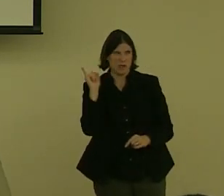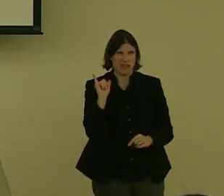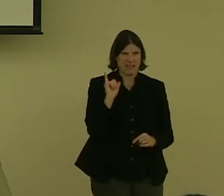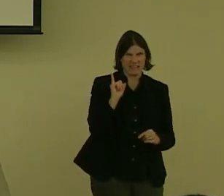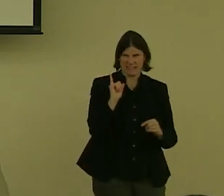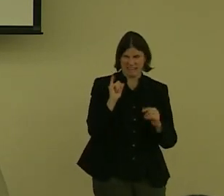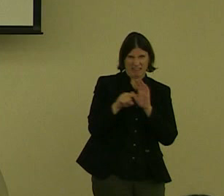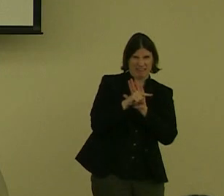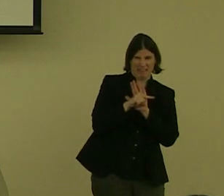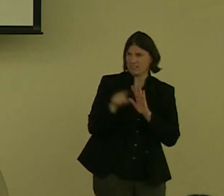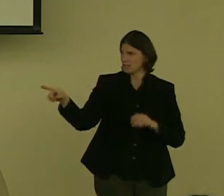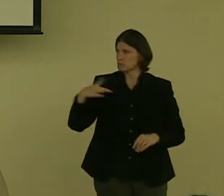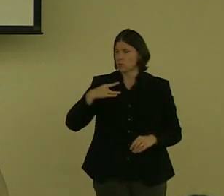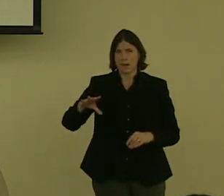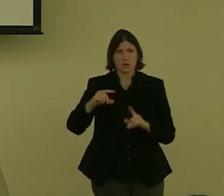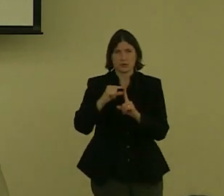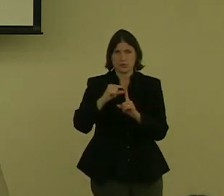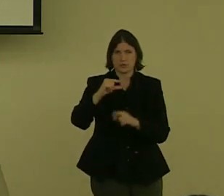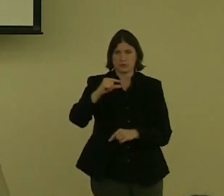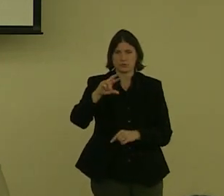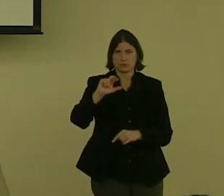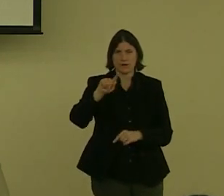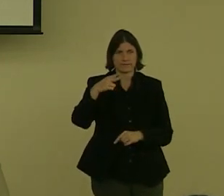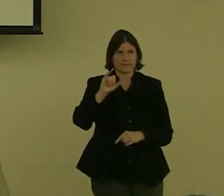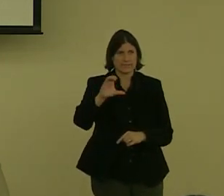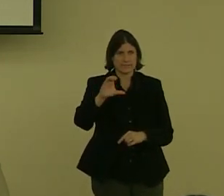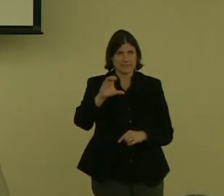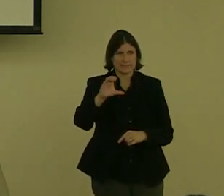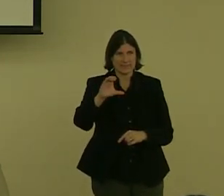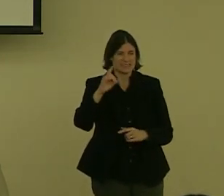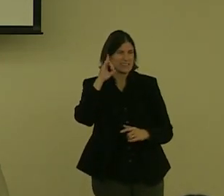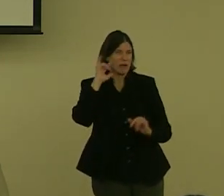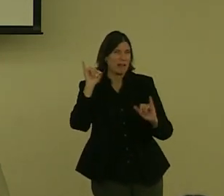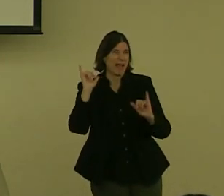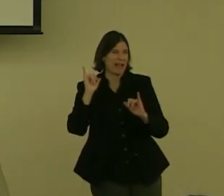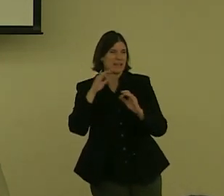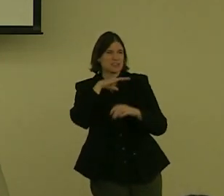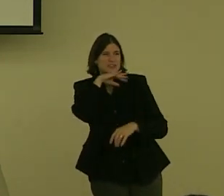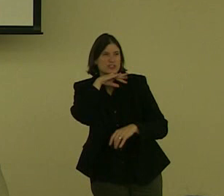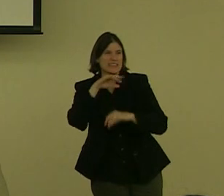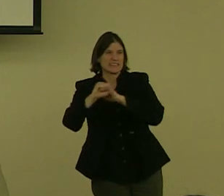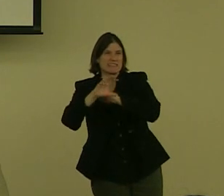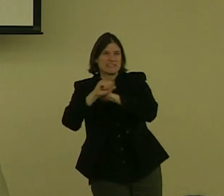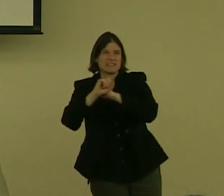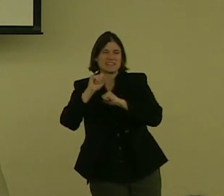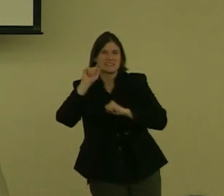It's a marketing term. But it's not meaningless. For example, when sections were created in bookstores, the